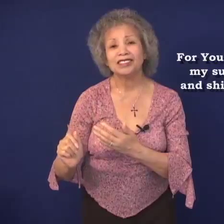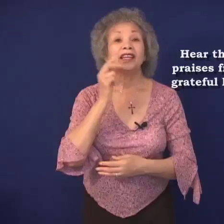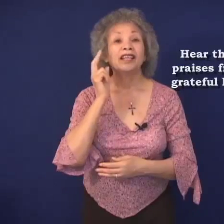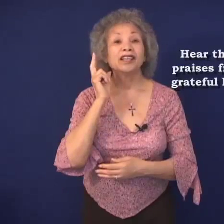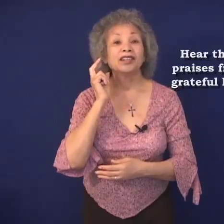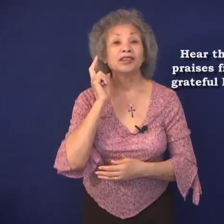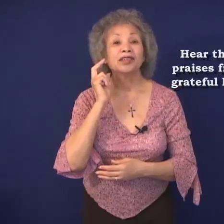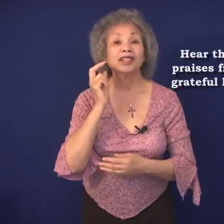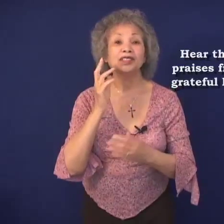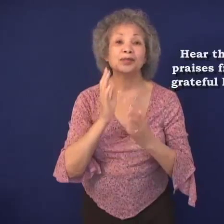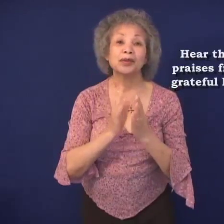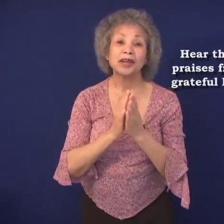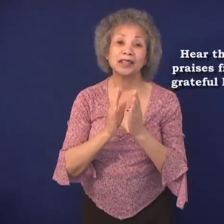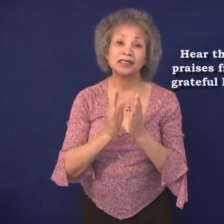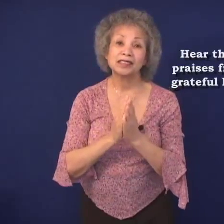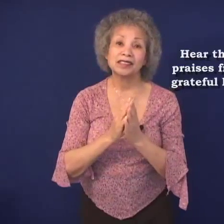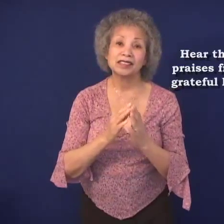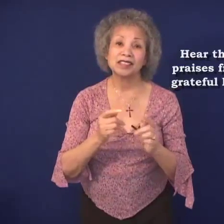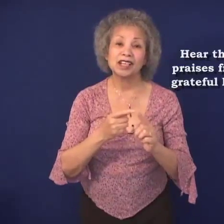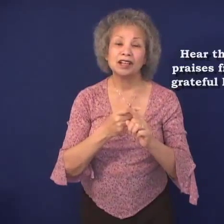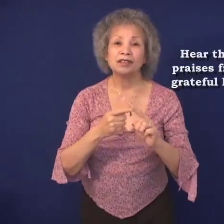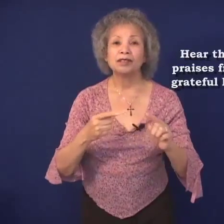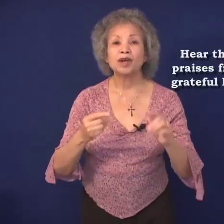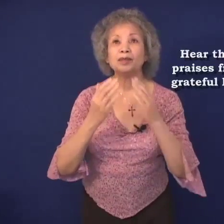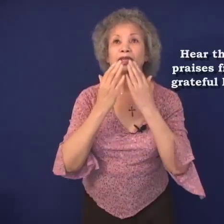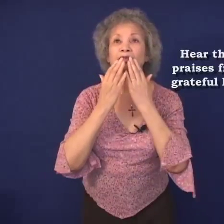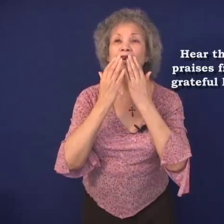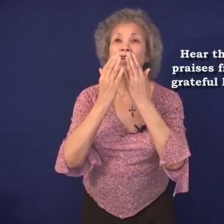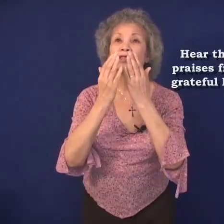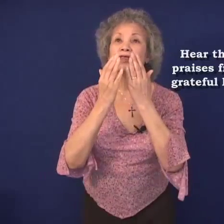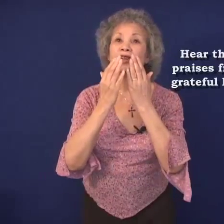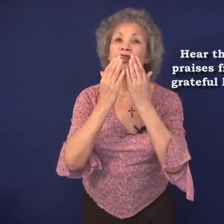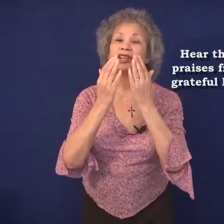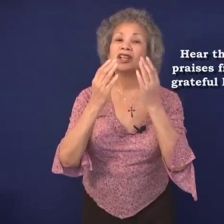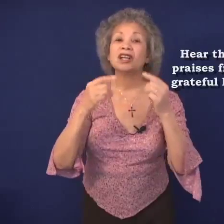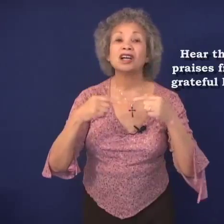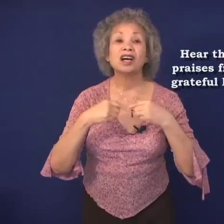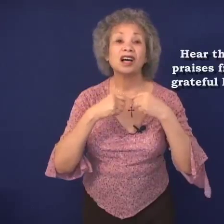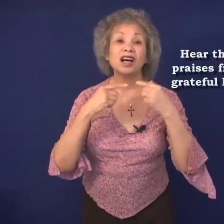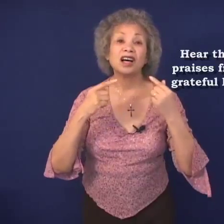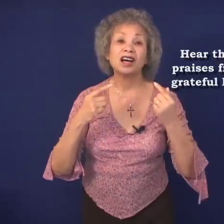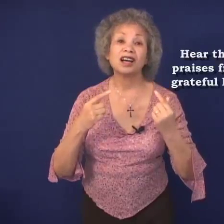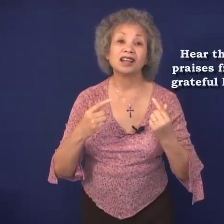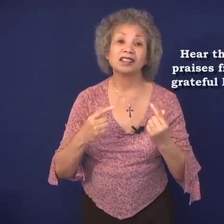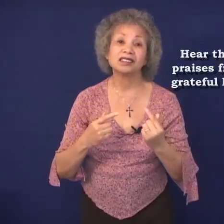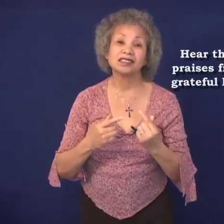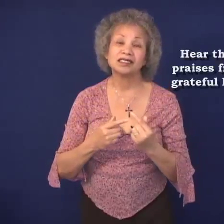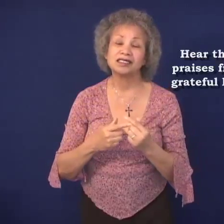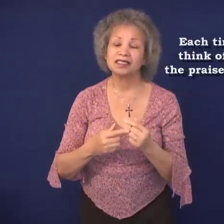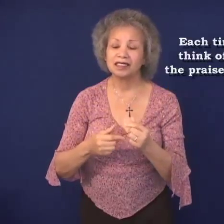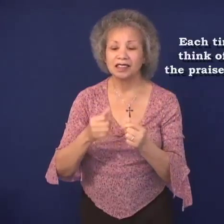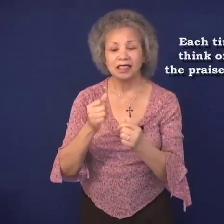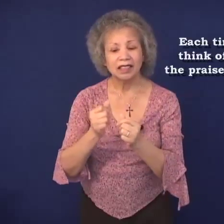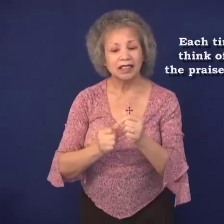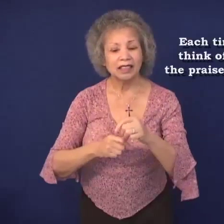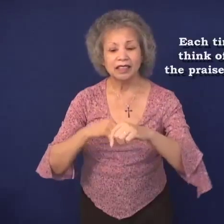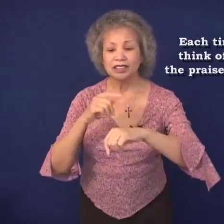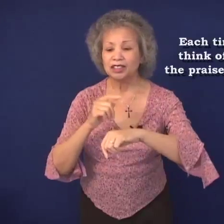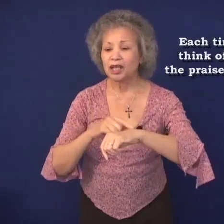shield. Hear these praises from a grateful heart. Each